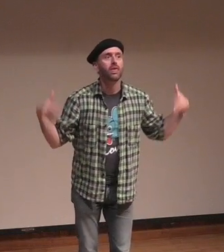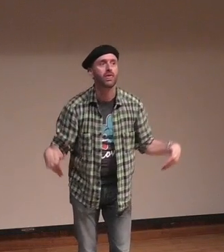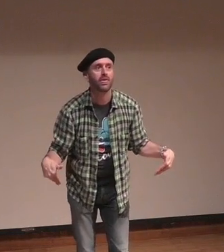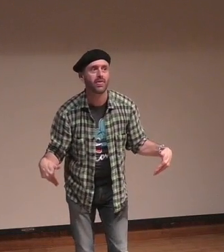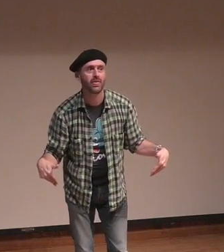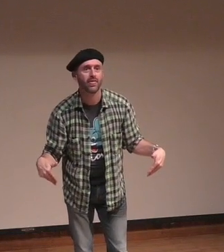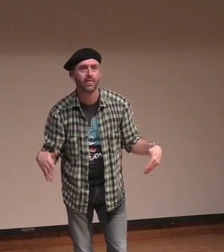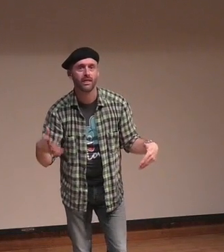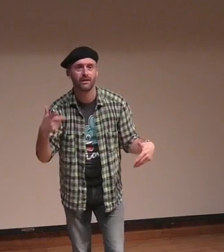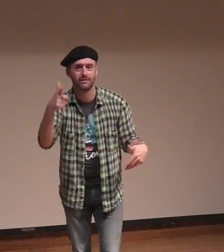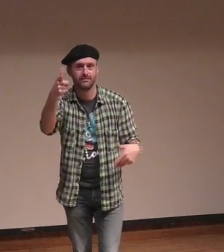it's like this.